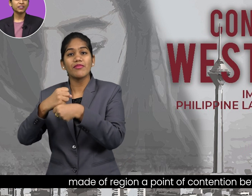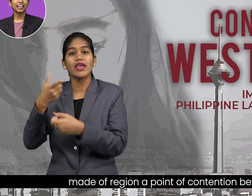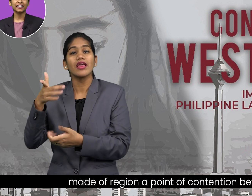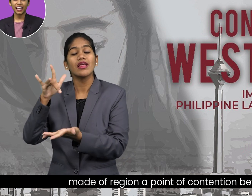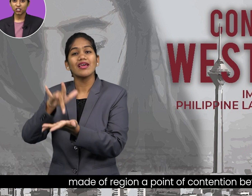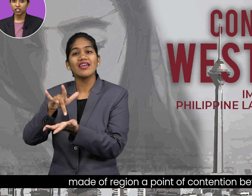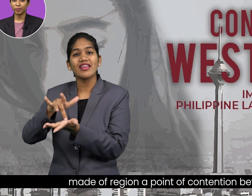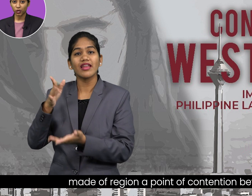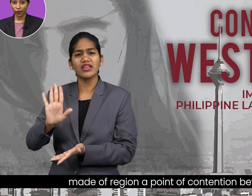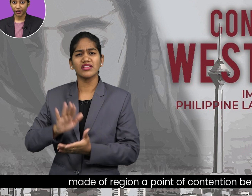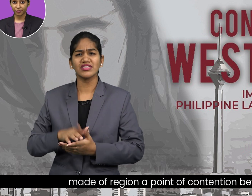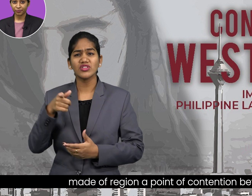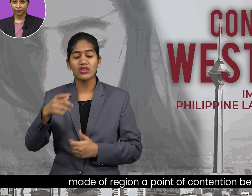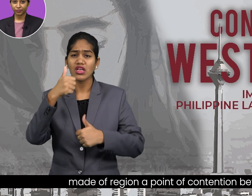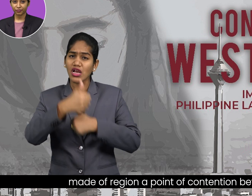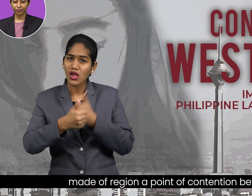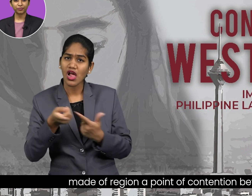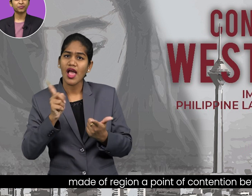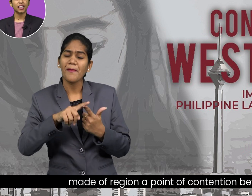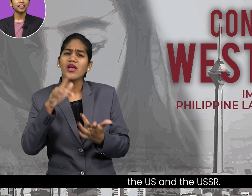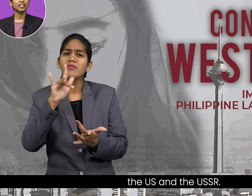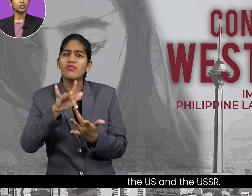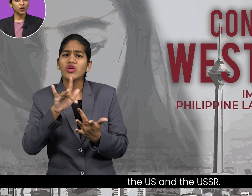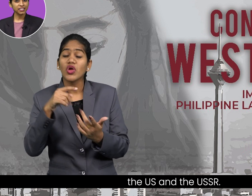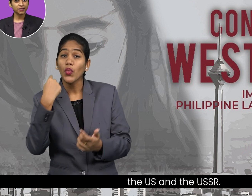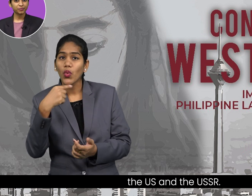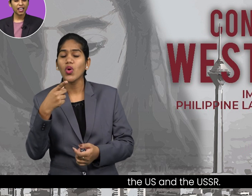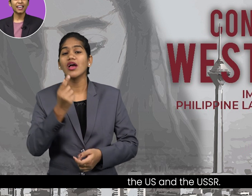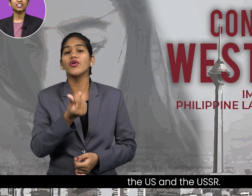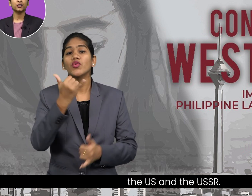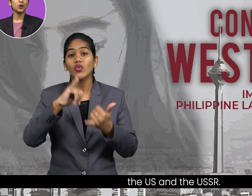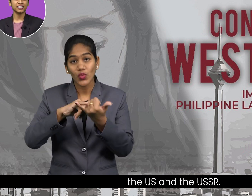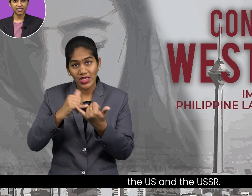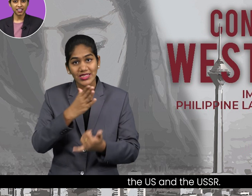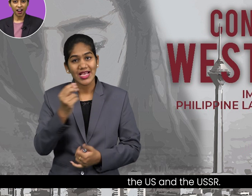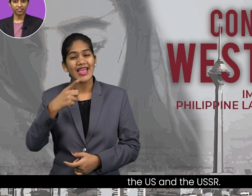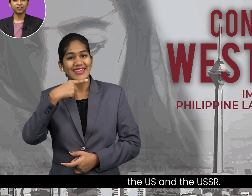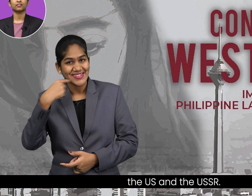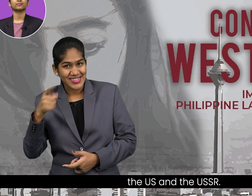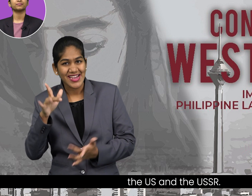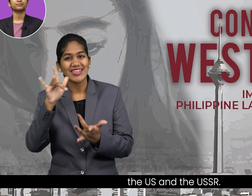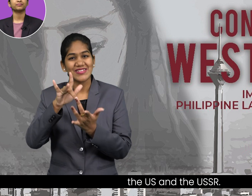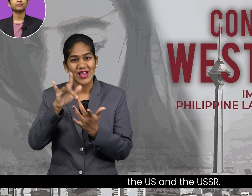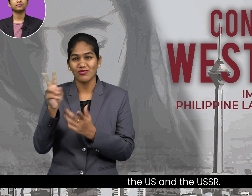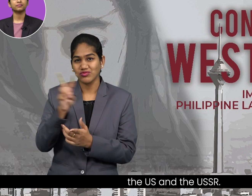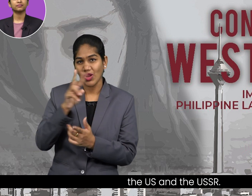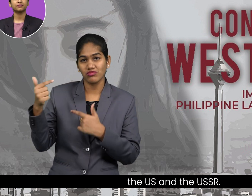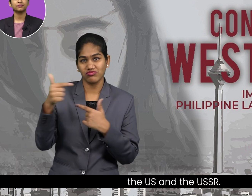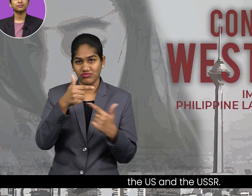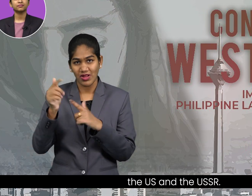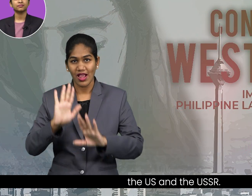of contention between the US and the USSR.